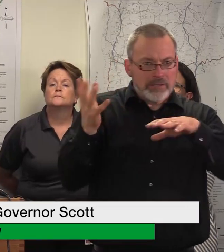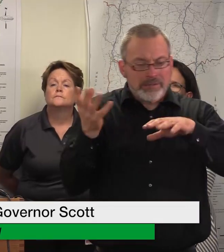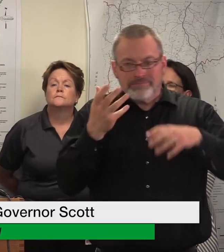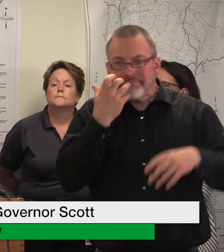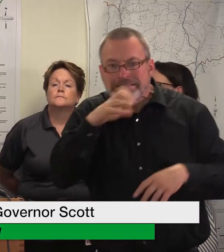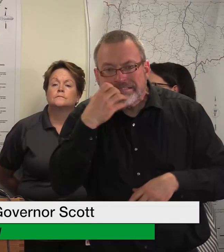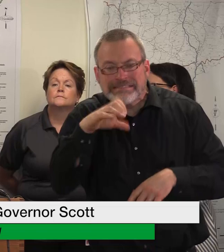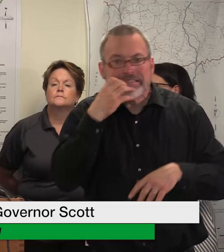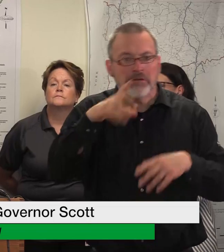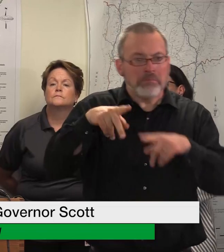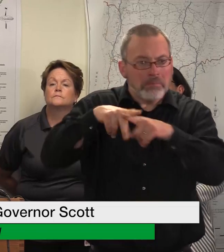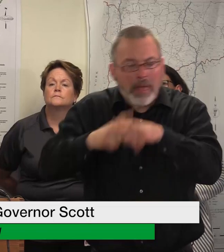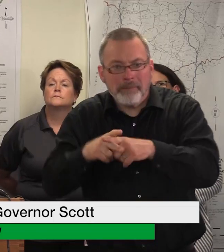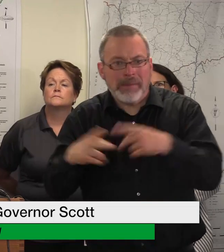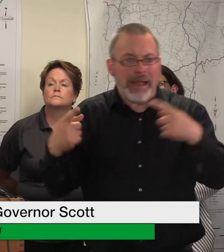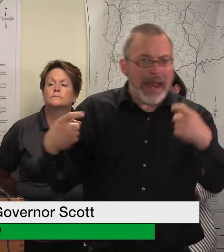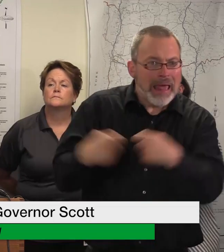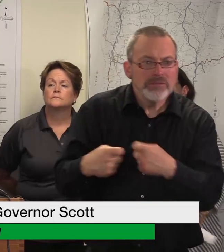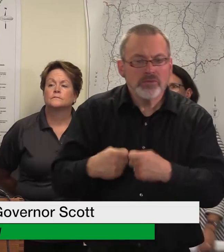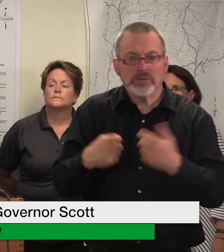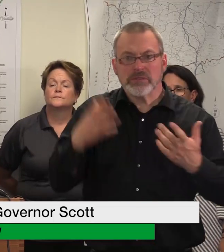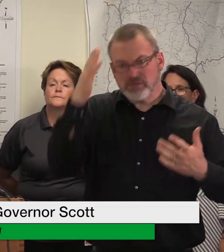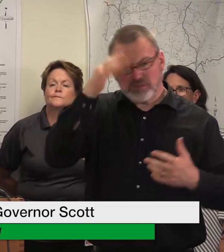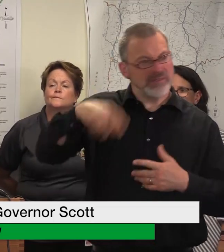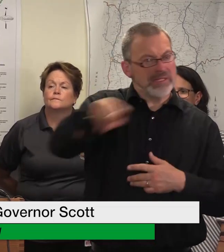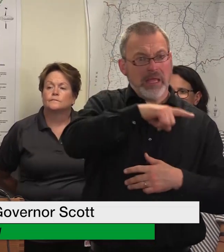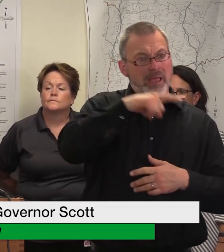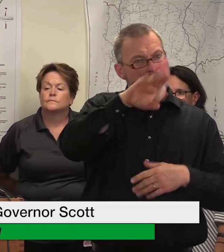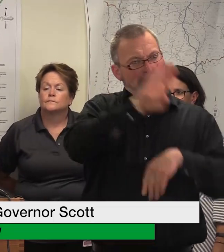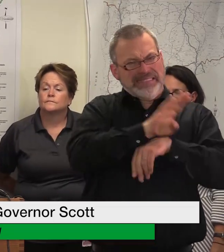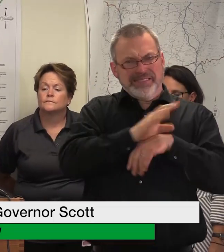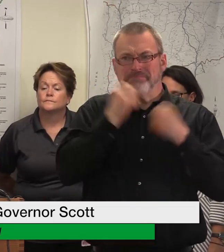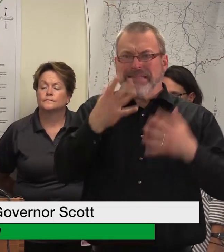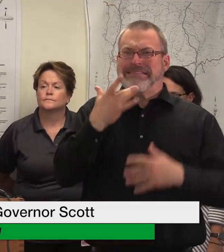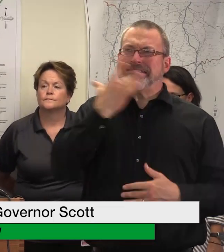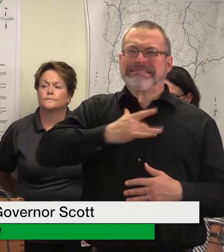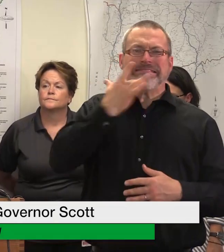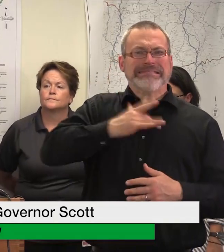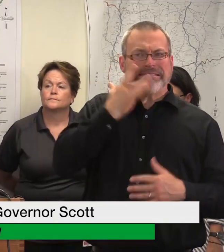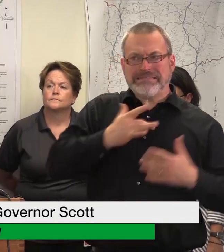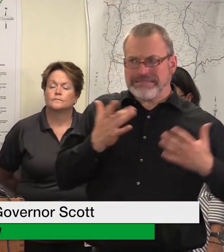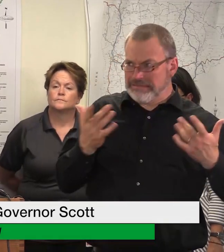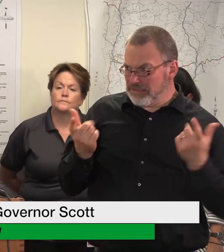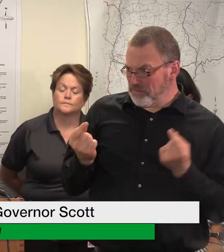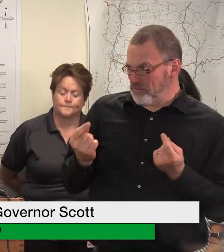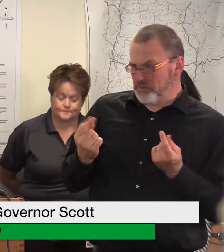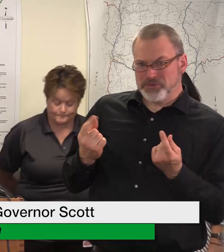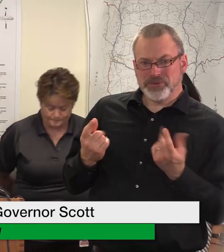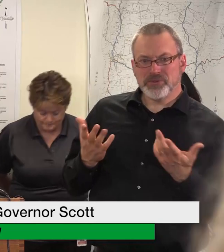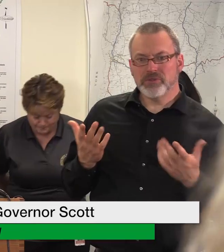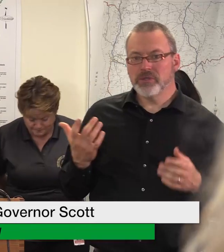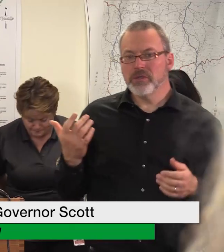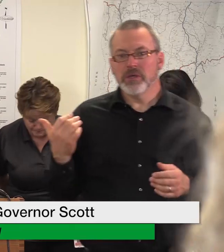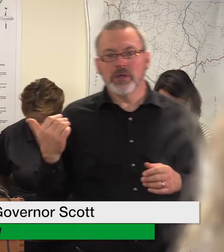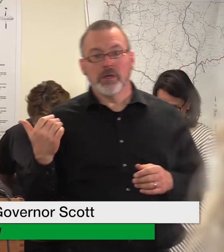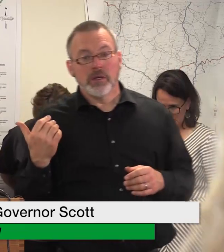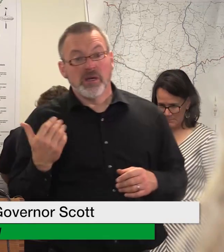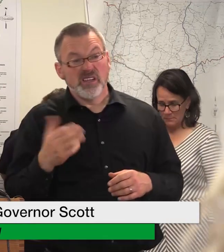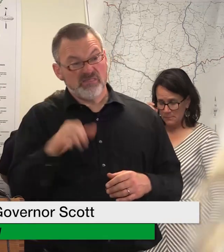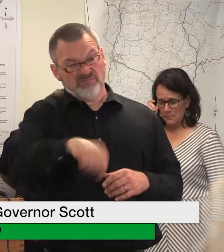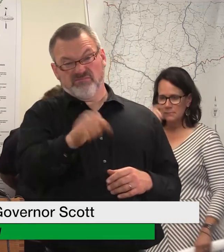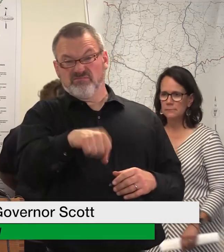Yeah. With workforce shortages, I mean, how do you see that playing out? It's another concern of mine. We've talked about our workforce